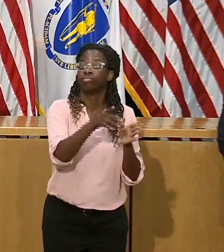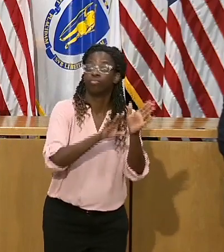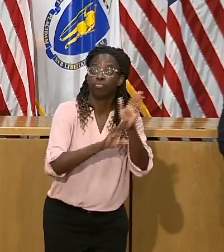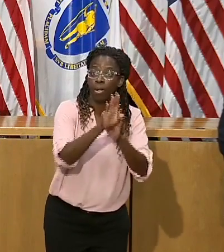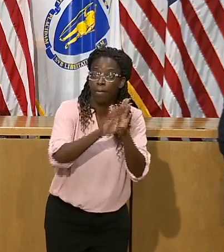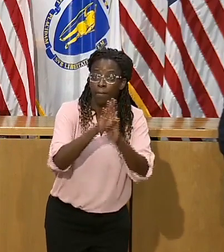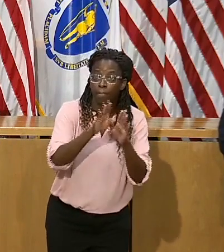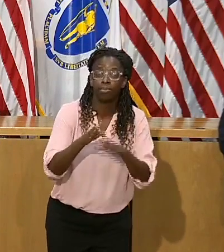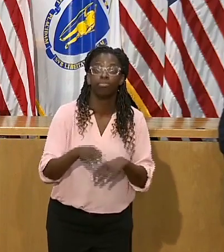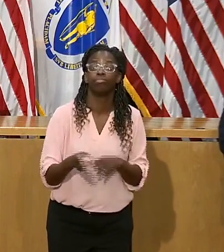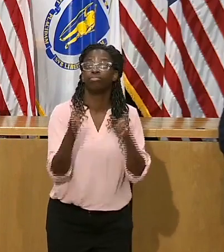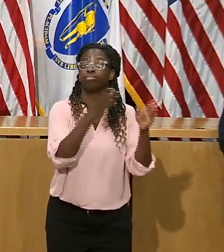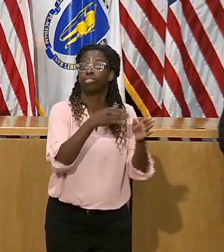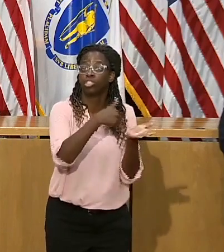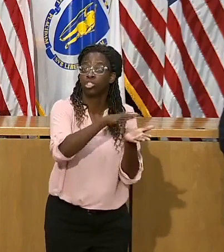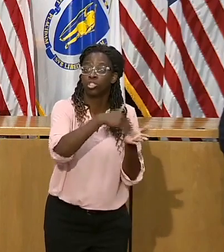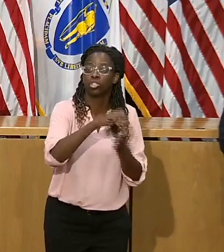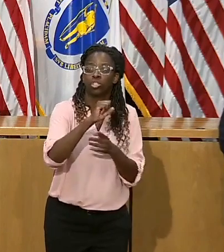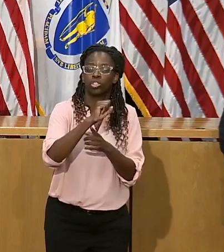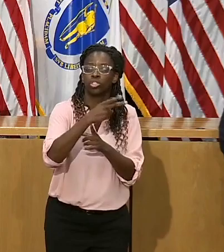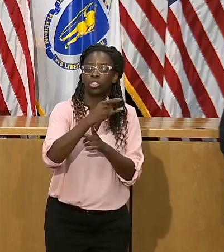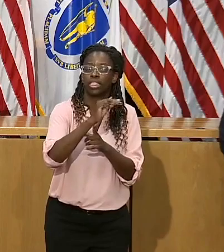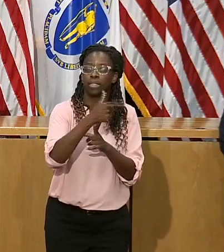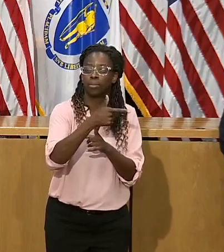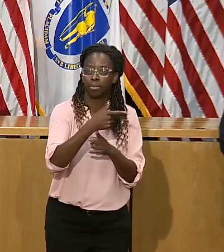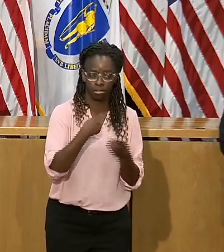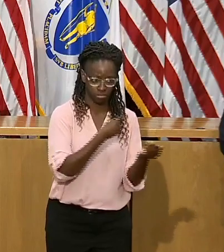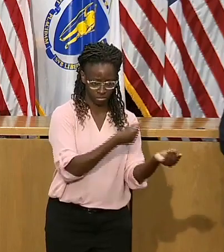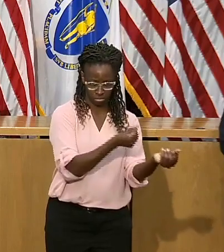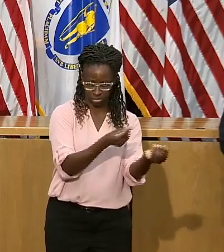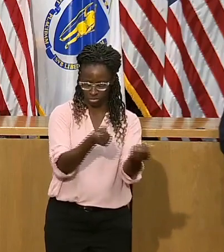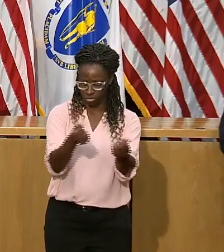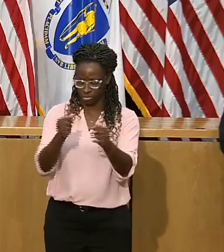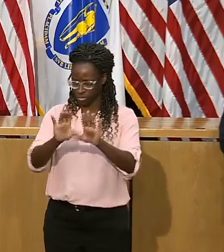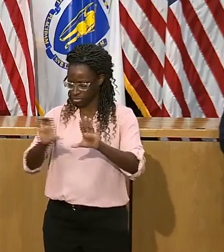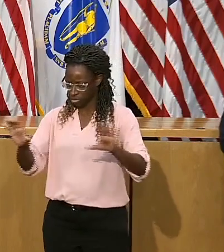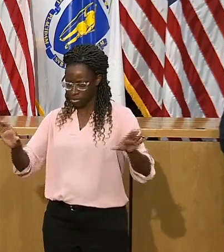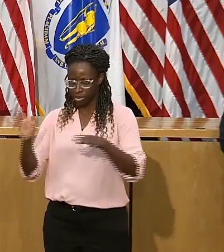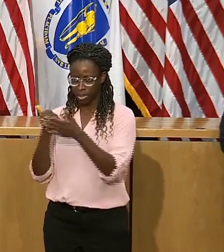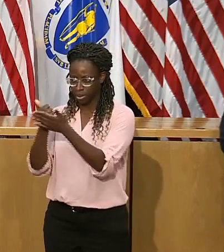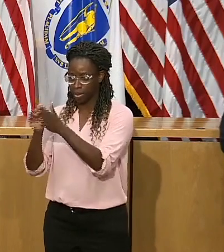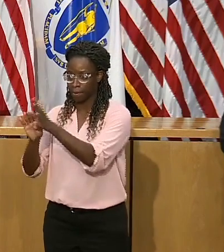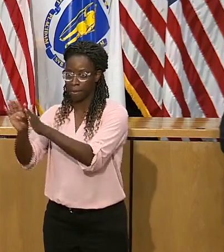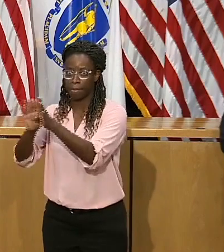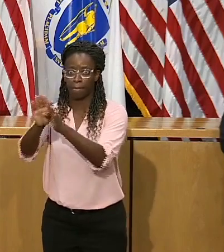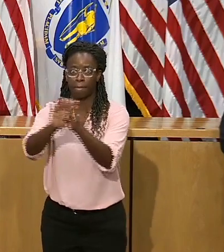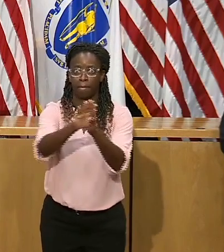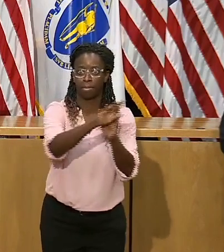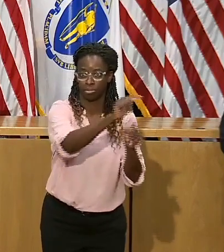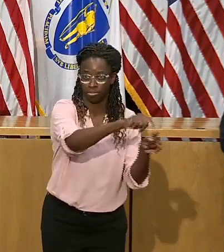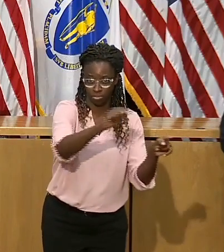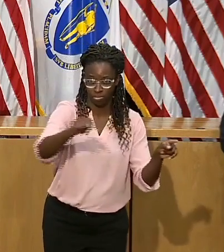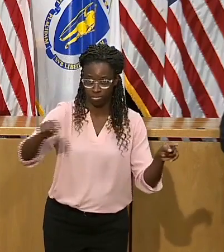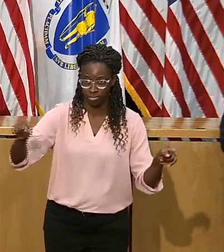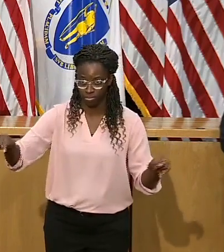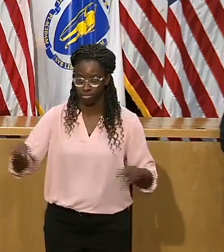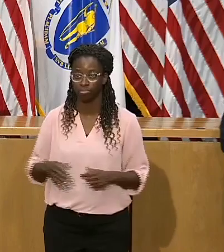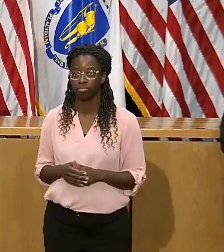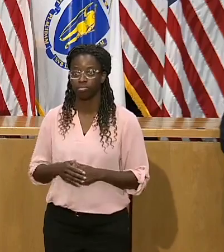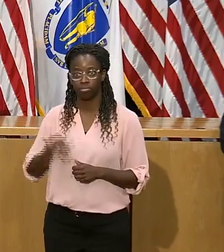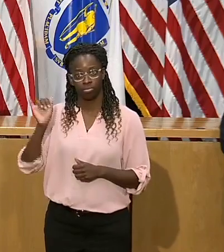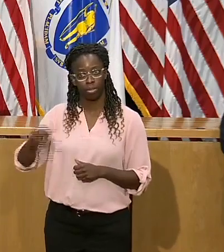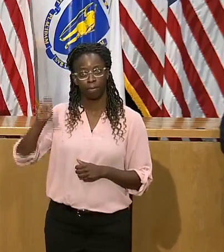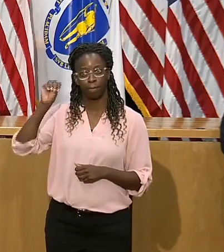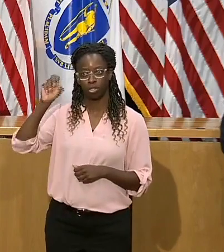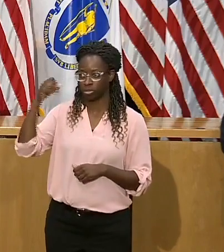have with the folks in these fields are important to making sure that Massachusetts continues to be a world leader in innovation.